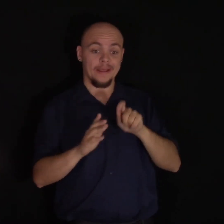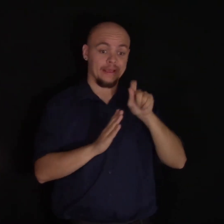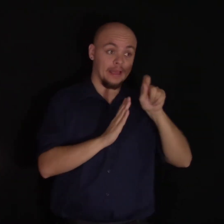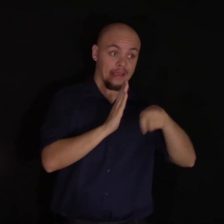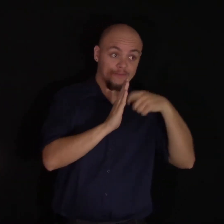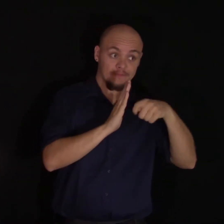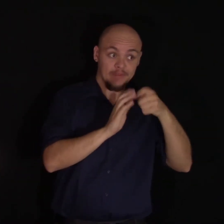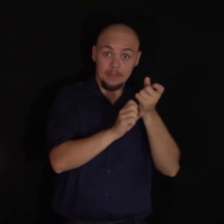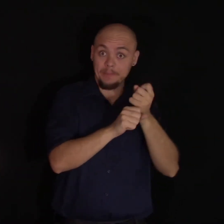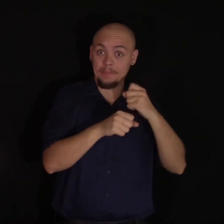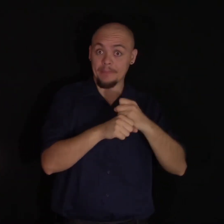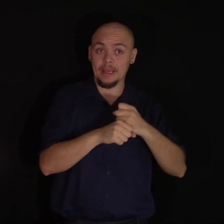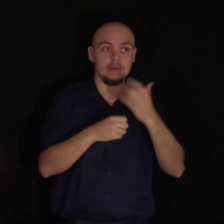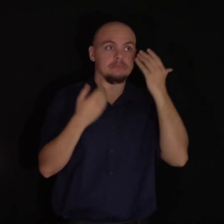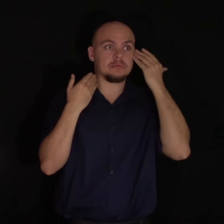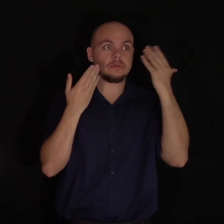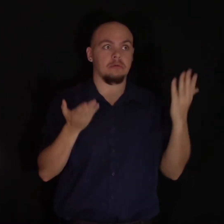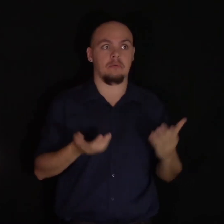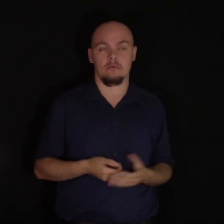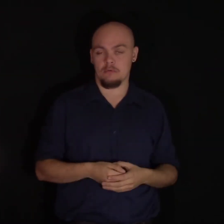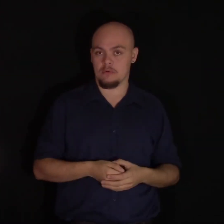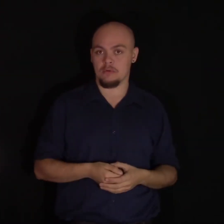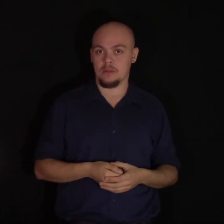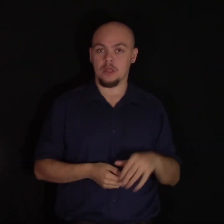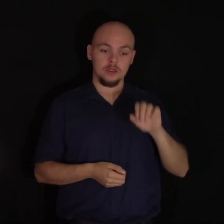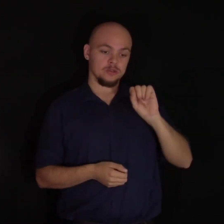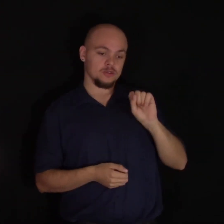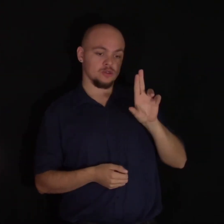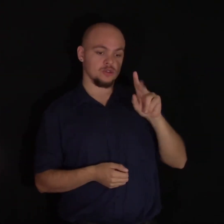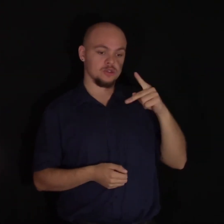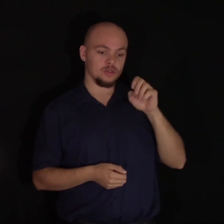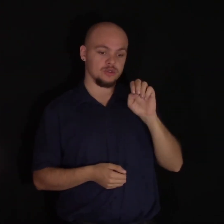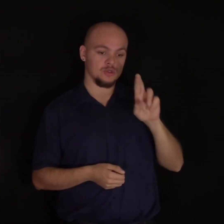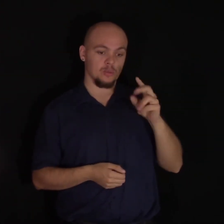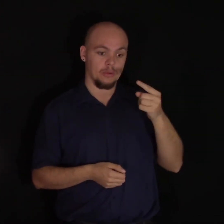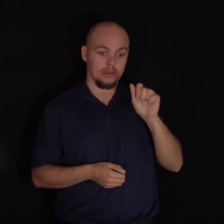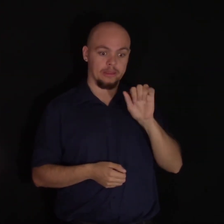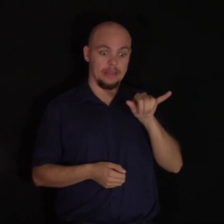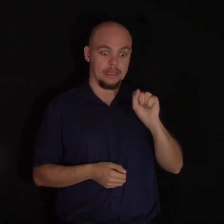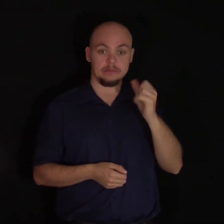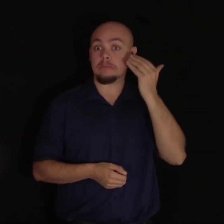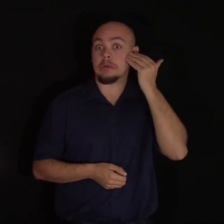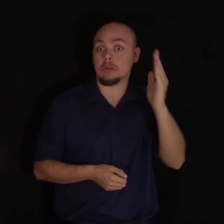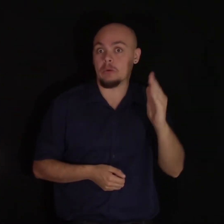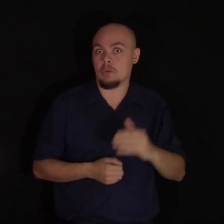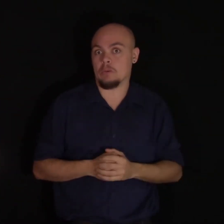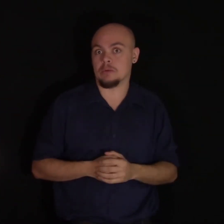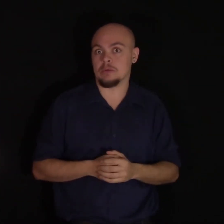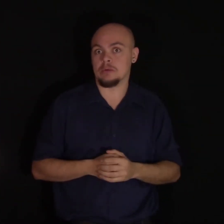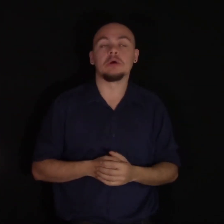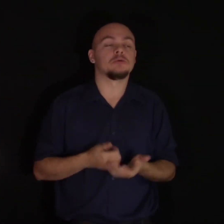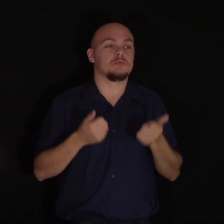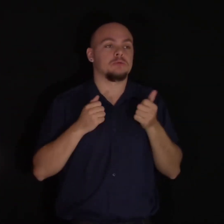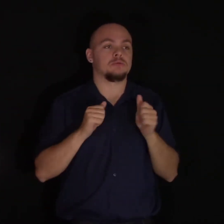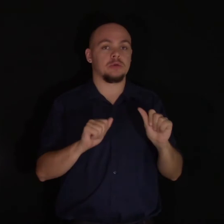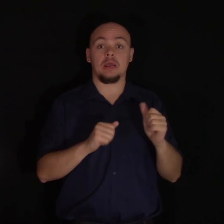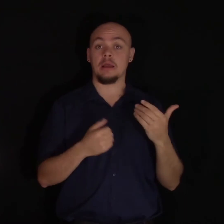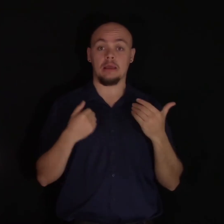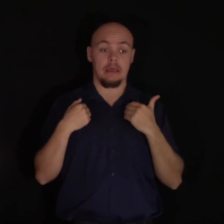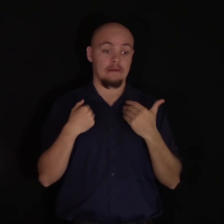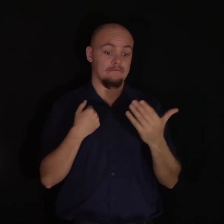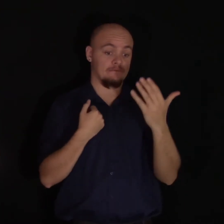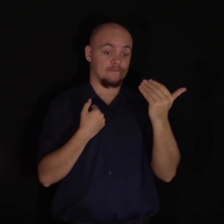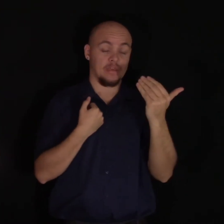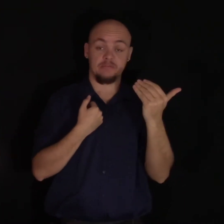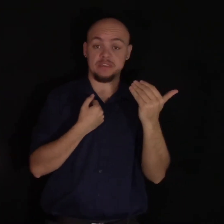experience. We didn't even know where to find the super gays, so we just had to trust that we would figure it all out along the way. So we picked 15 countries in